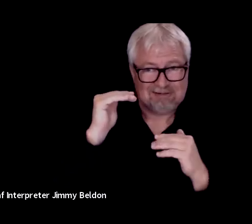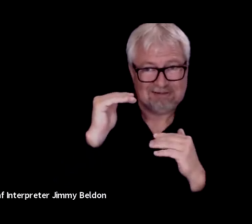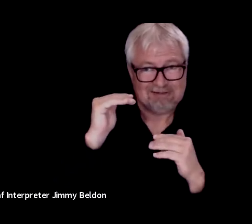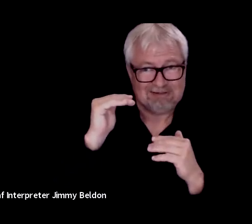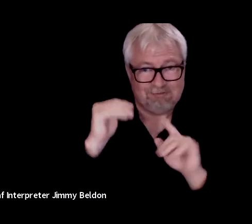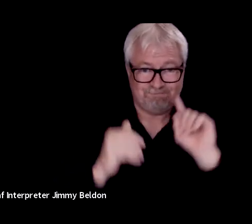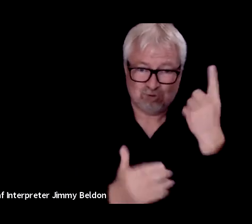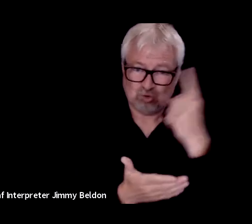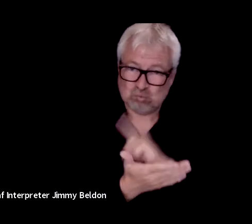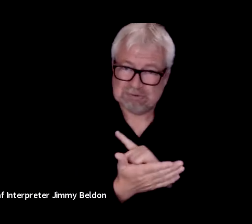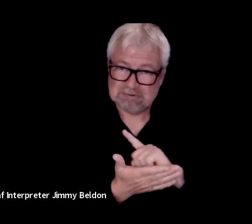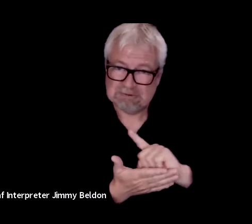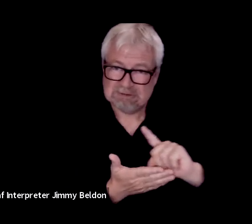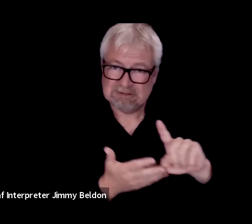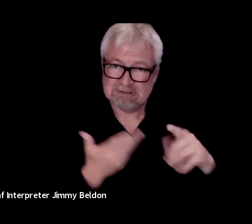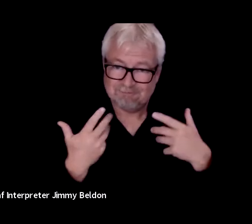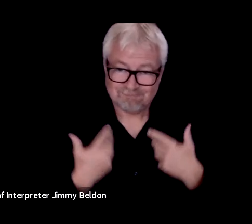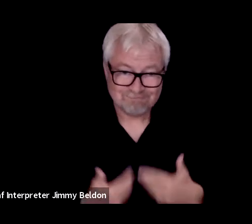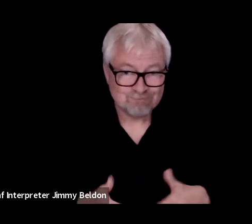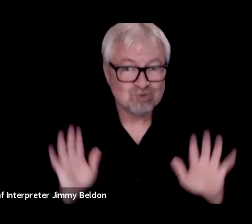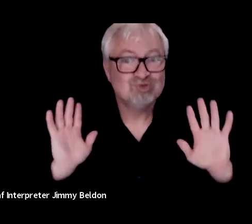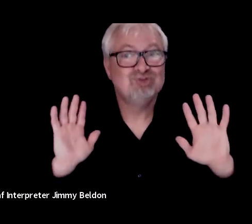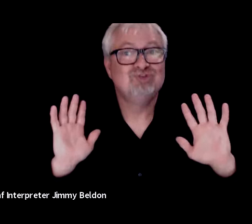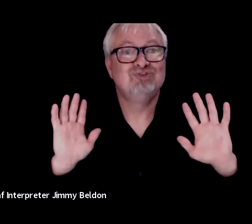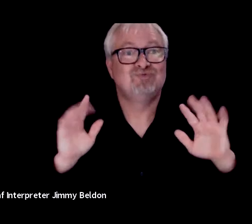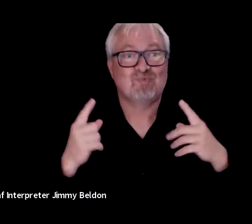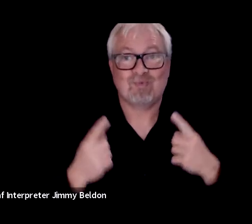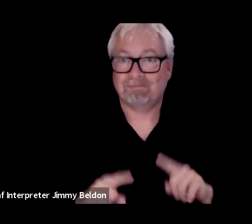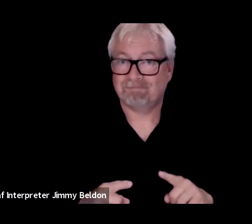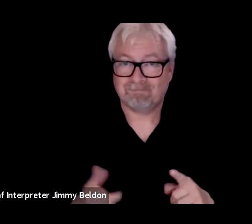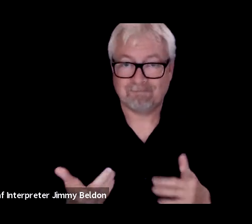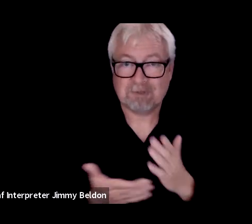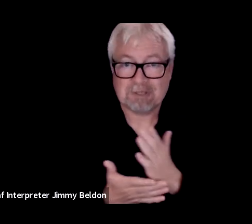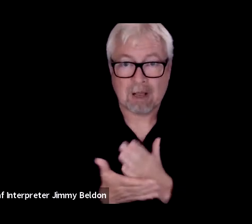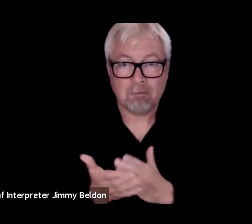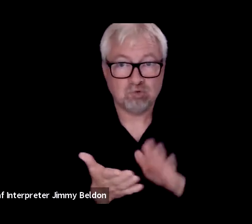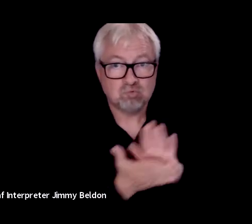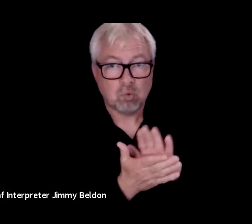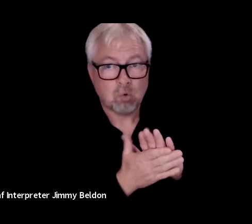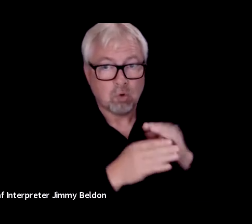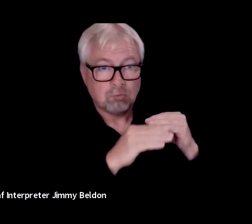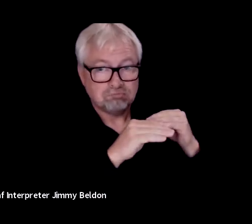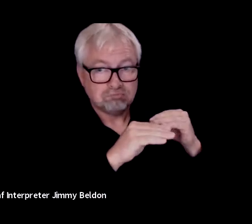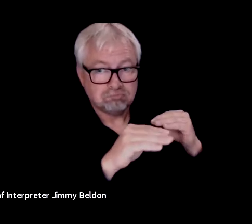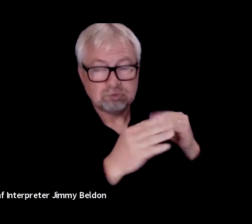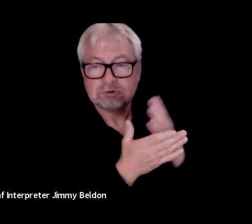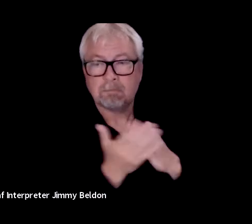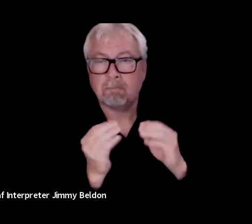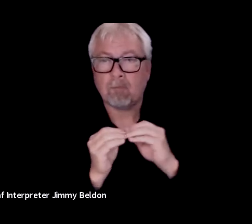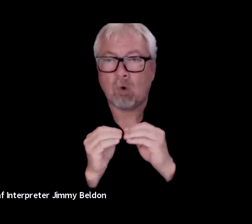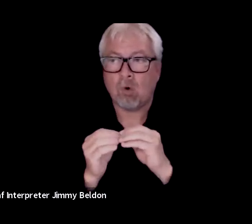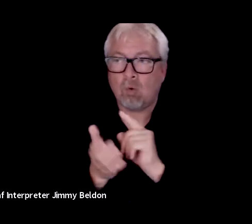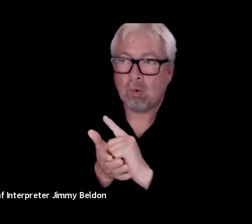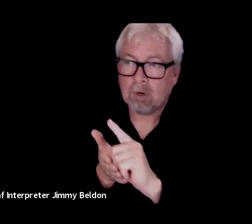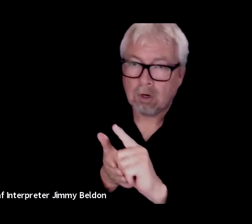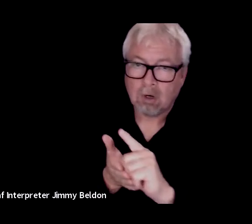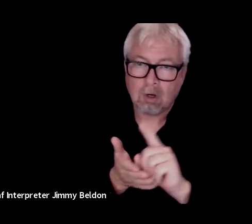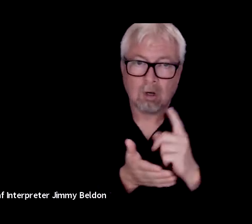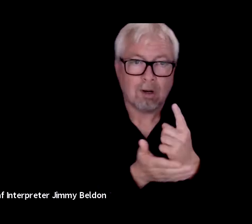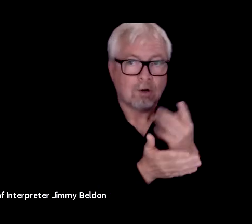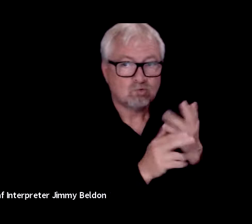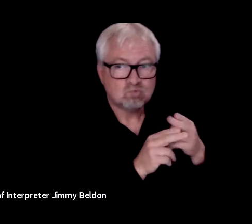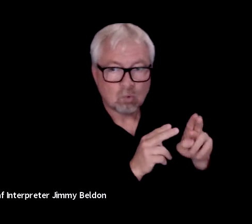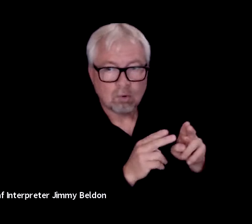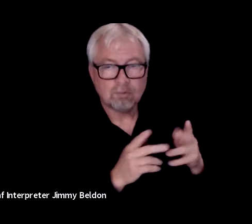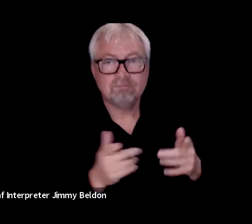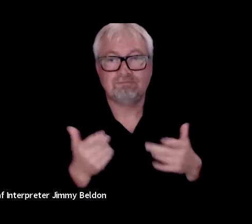and certainly some have been in session longer. I think it's the case, Ruth can correct me if I'm wrong, we saw about 100 cases